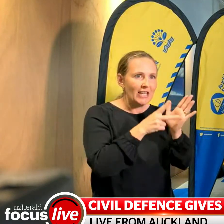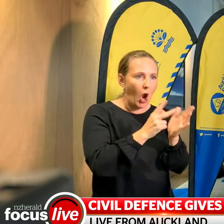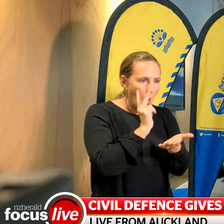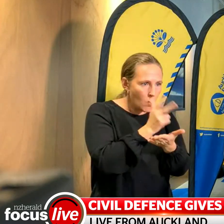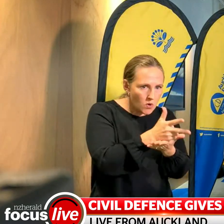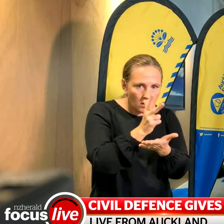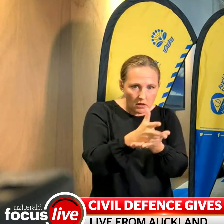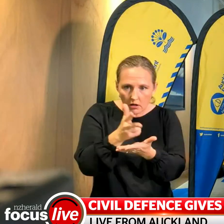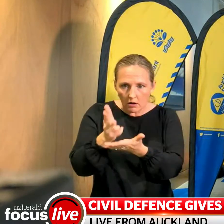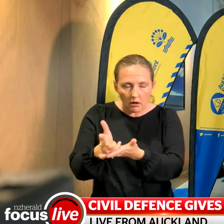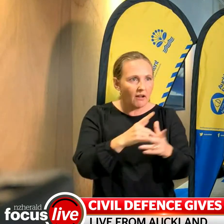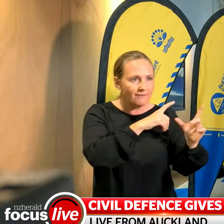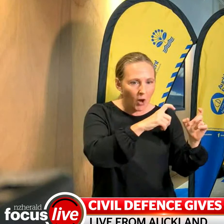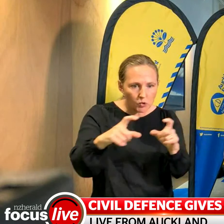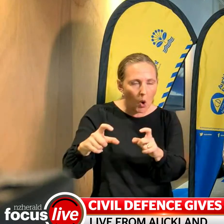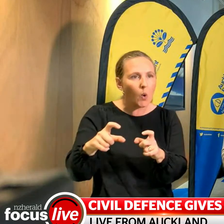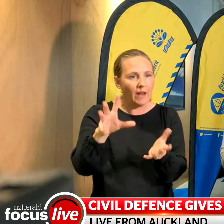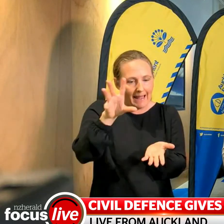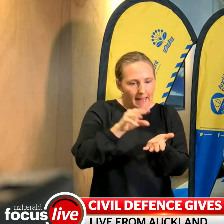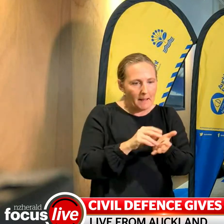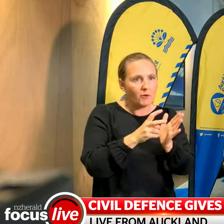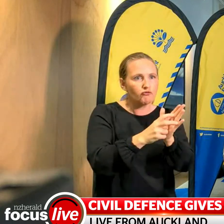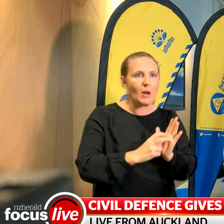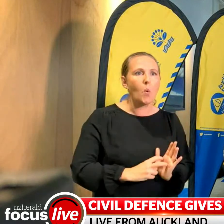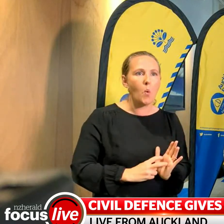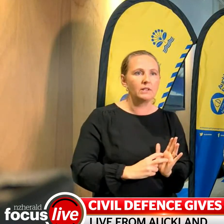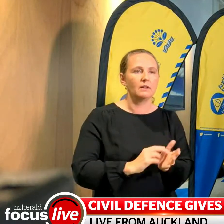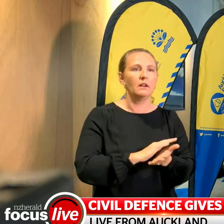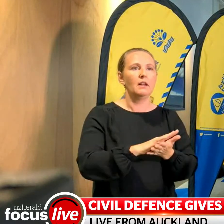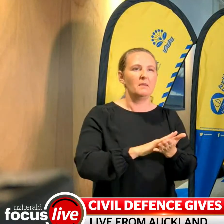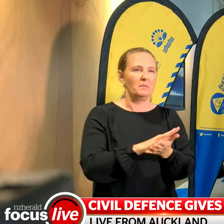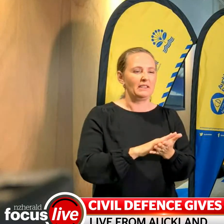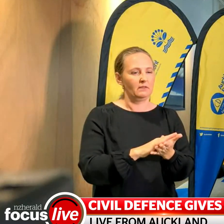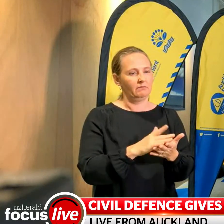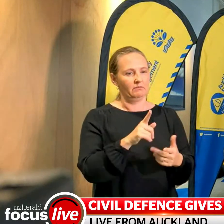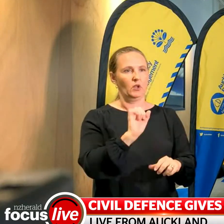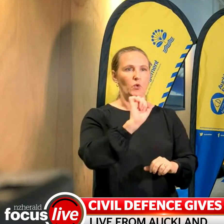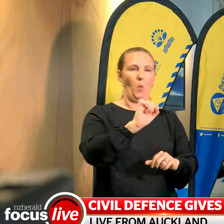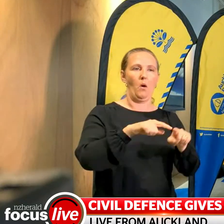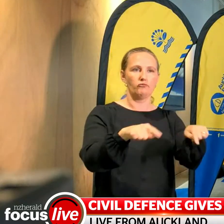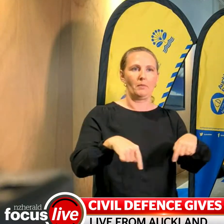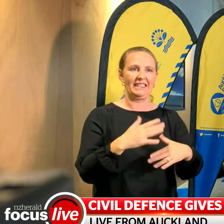if you do need to start doing something to keep your property safe and sanitary.